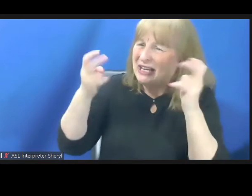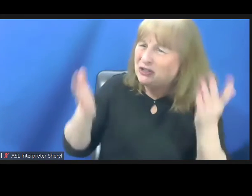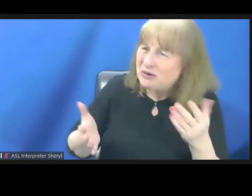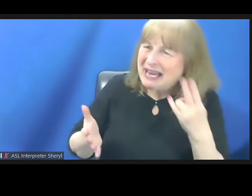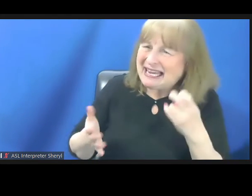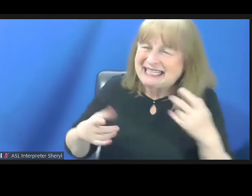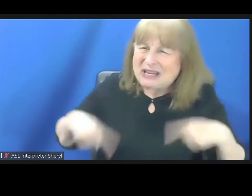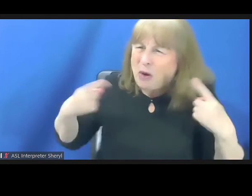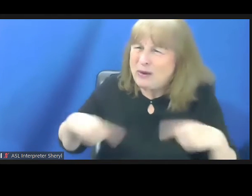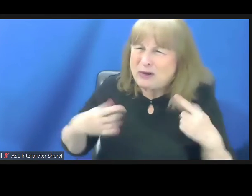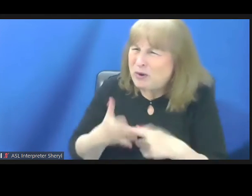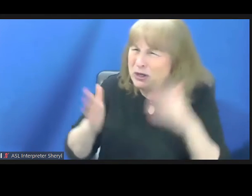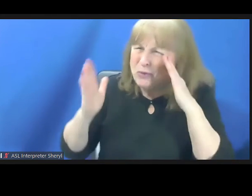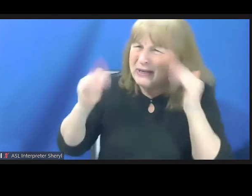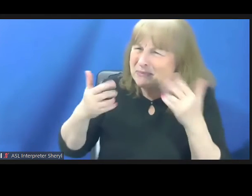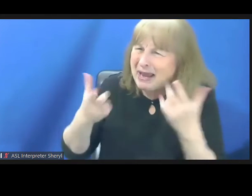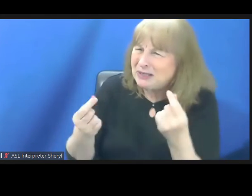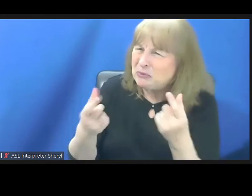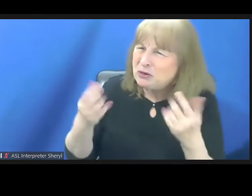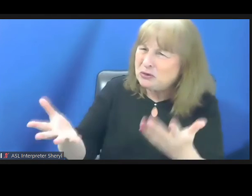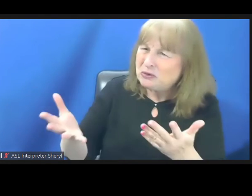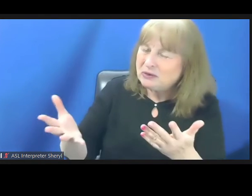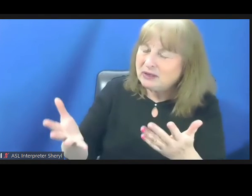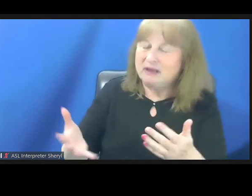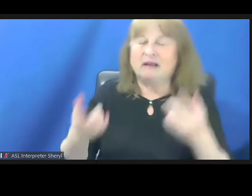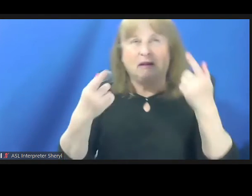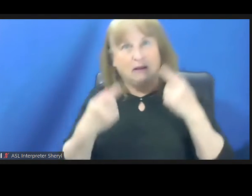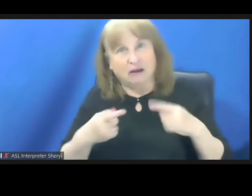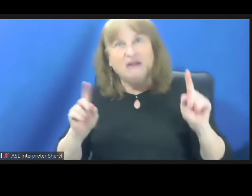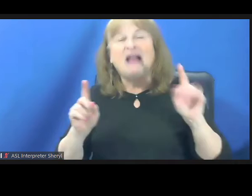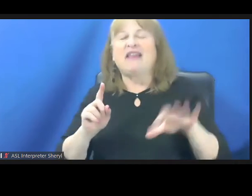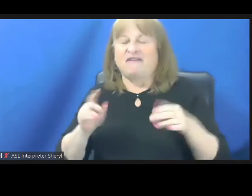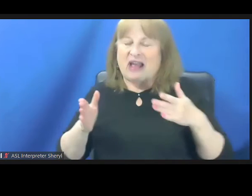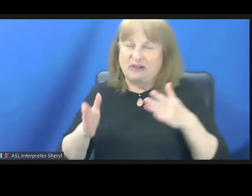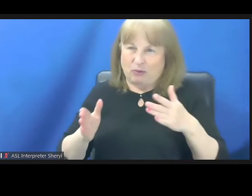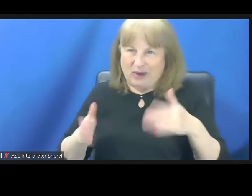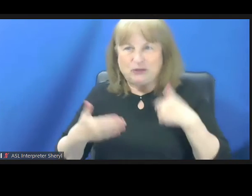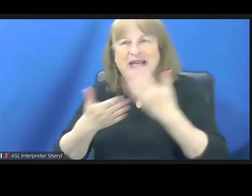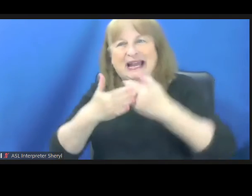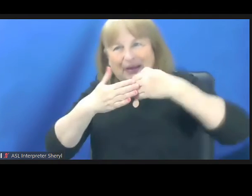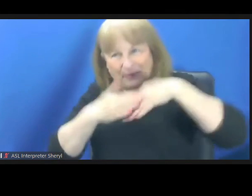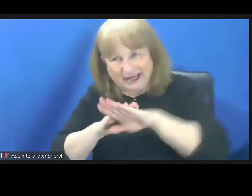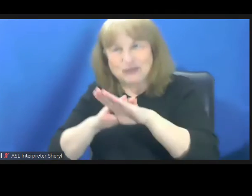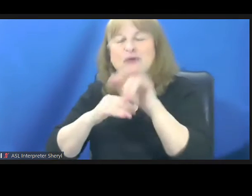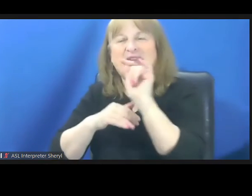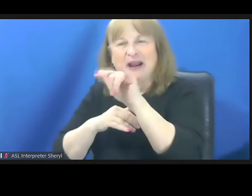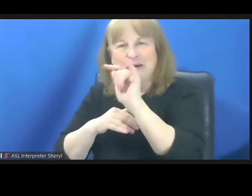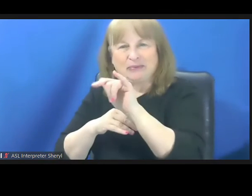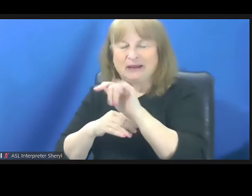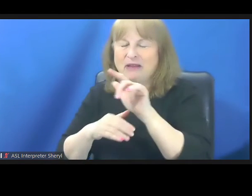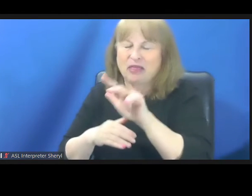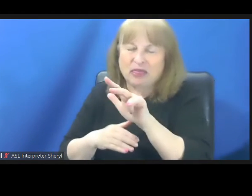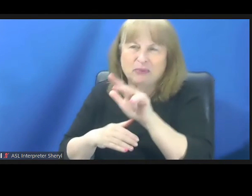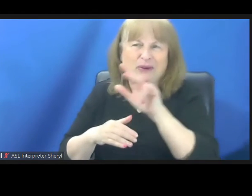in a wheel. What do you expect him to do? So finally, they found a way to get him on. Three or four men